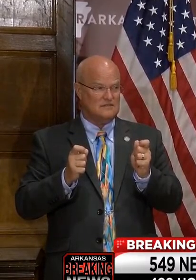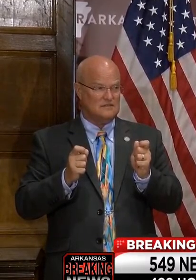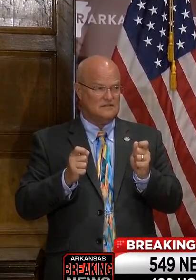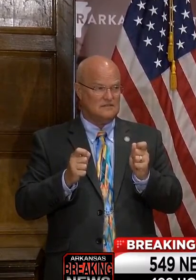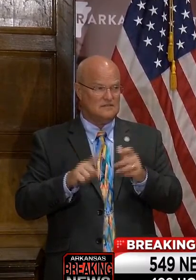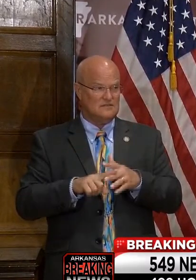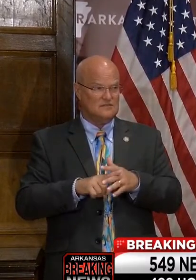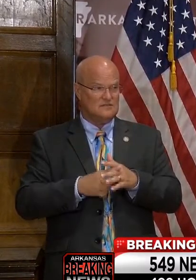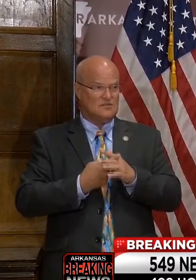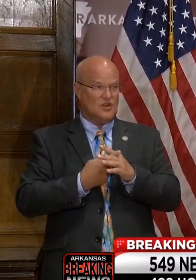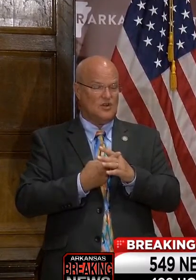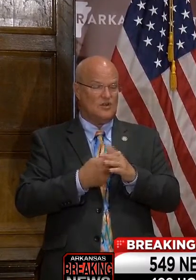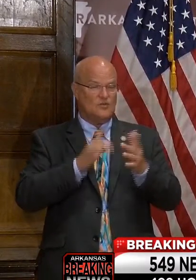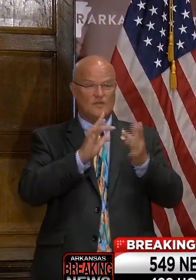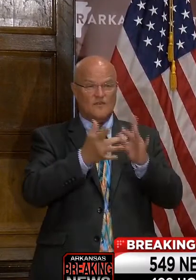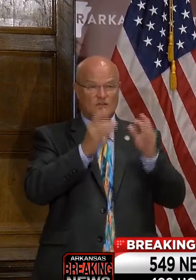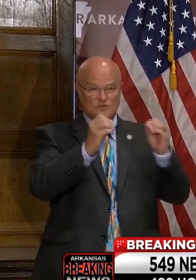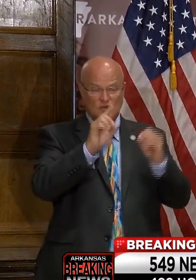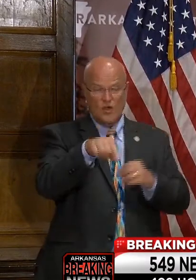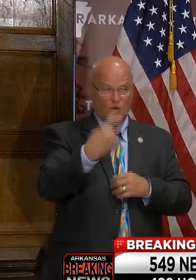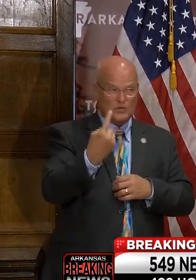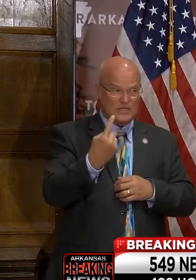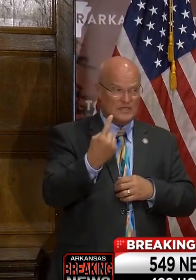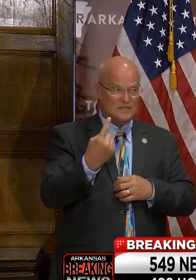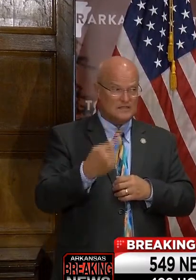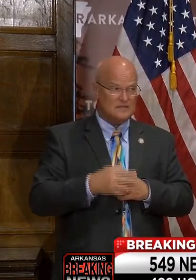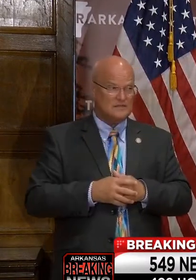starting out with virtual instruction only, for instance?